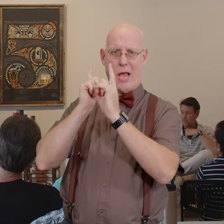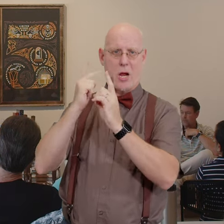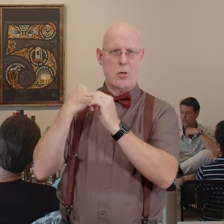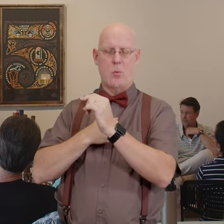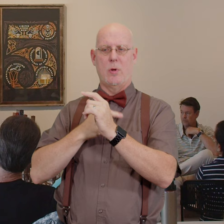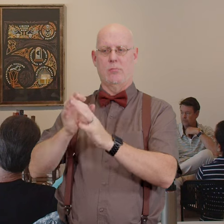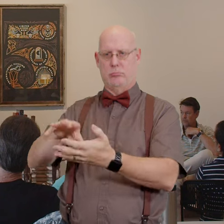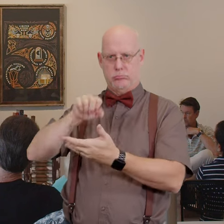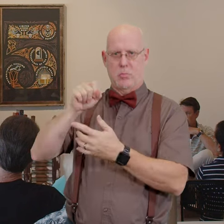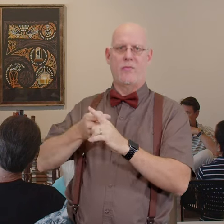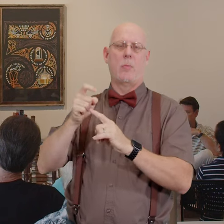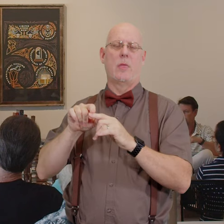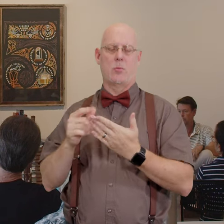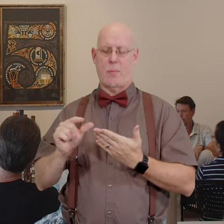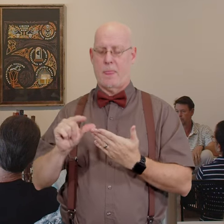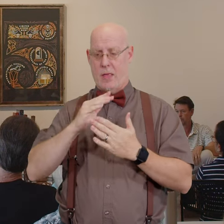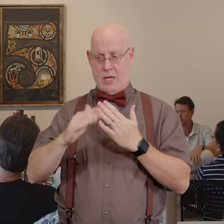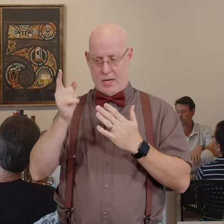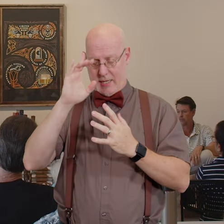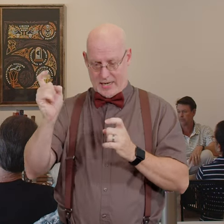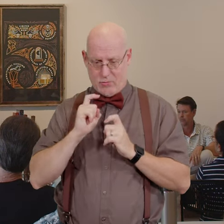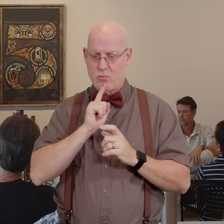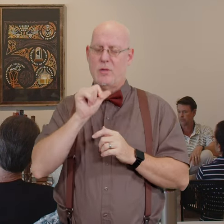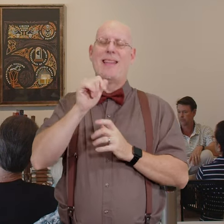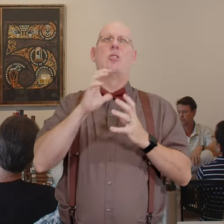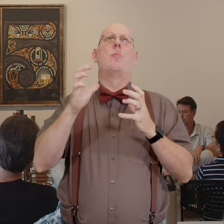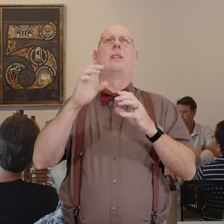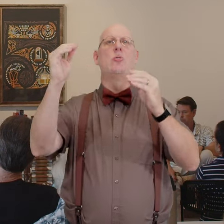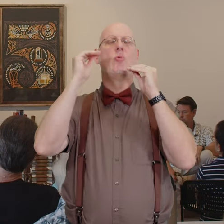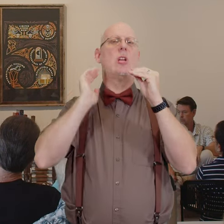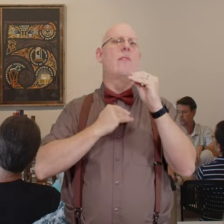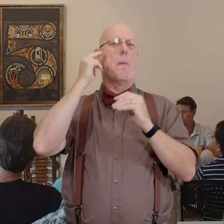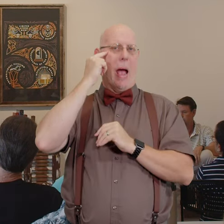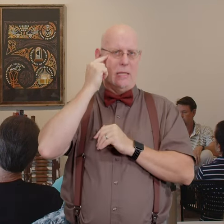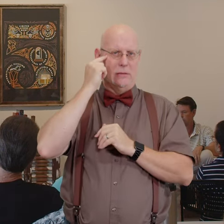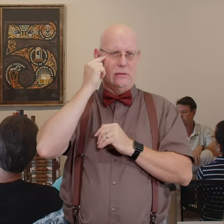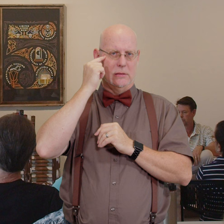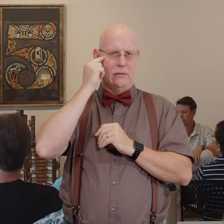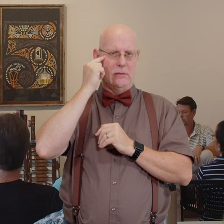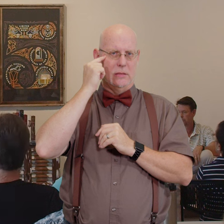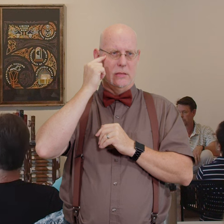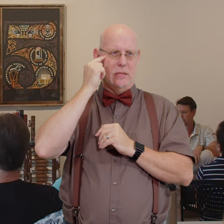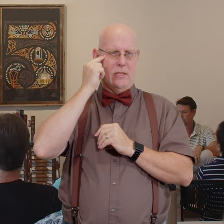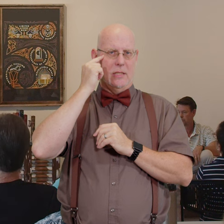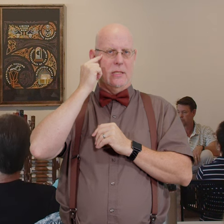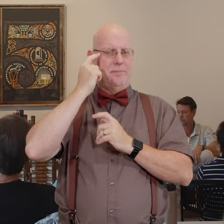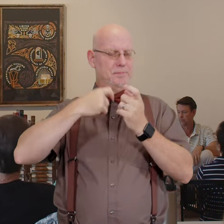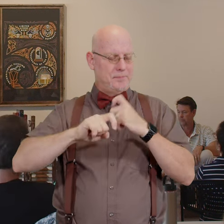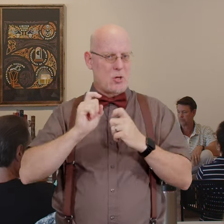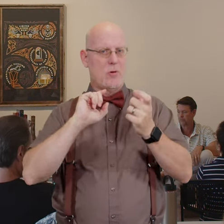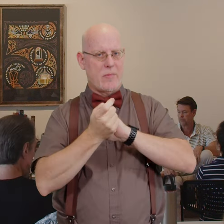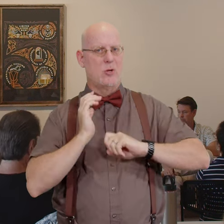the doctrine we distill from the word, the end for which God gave us his truth was not so much the instruction of our minds as